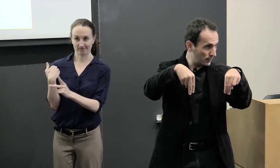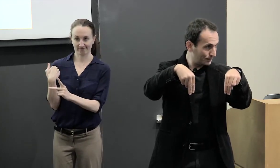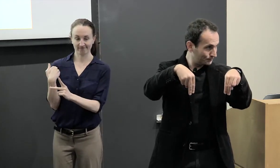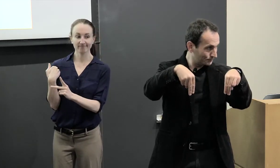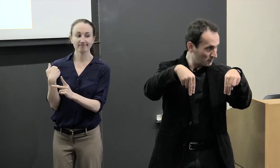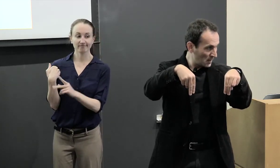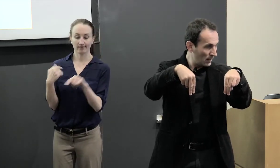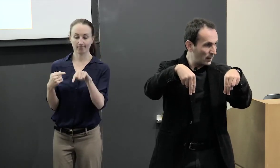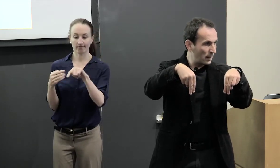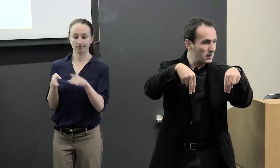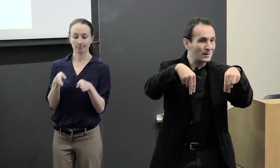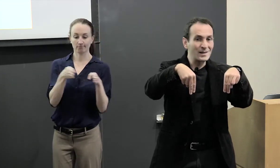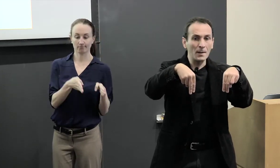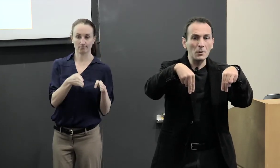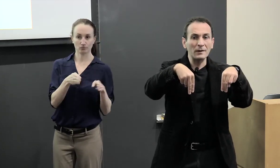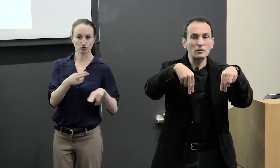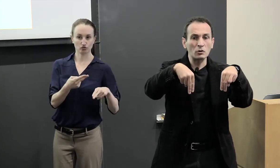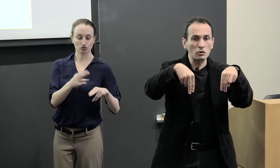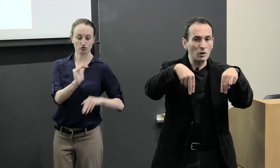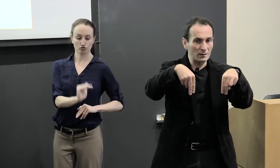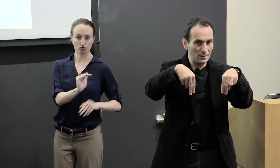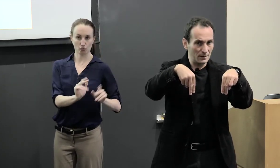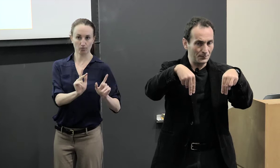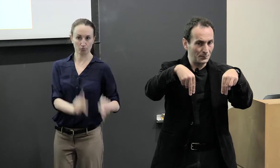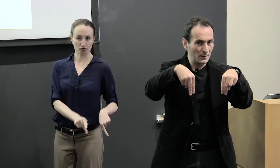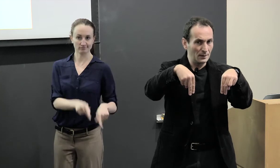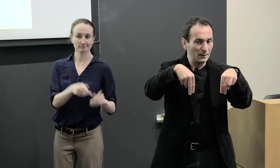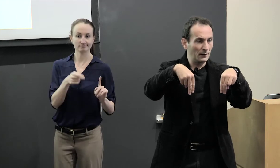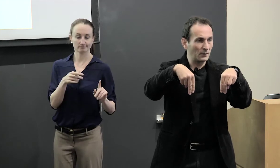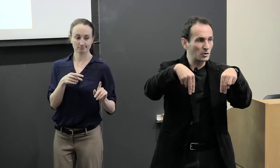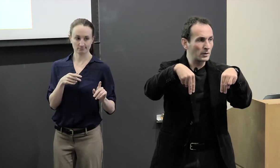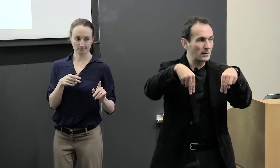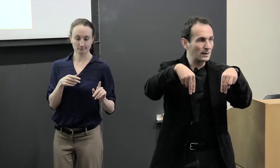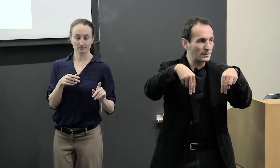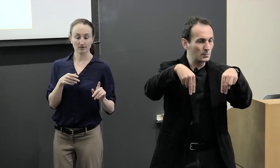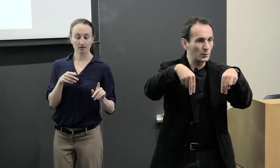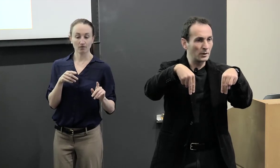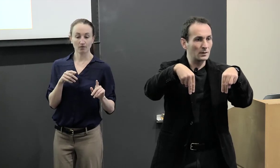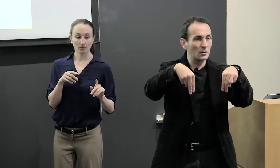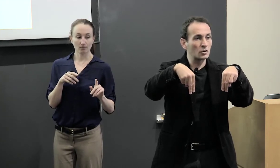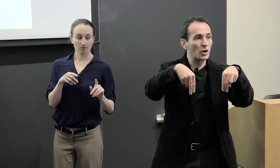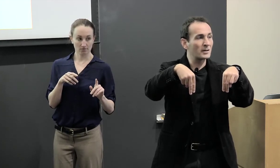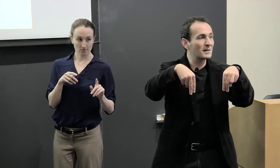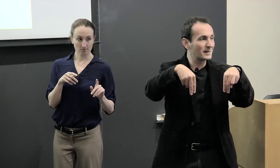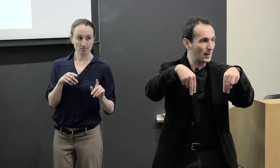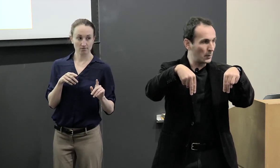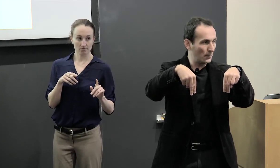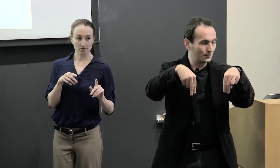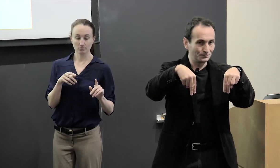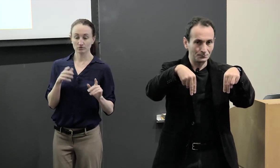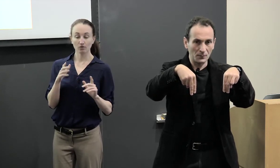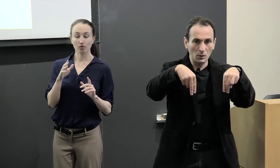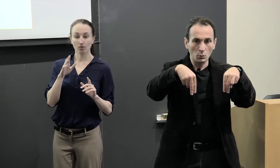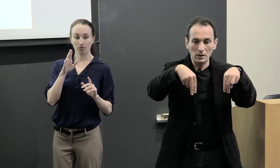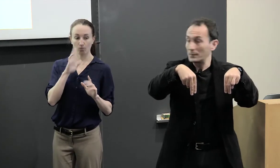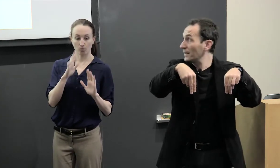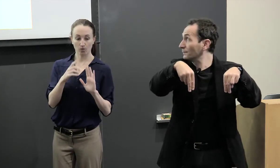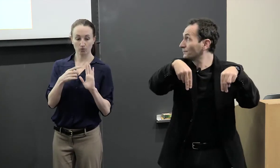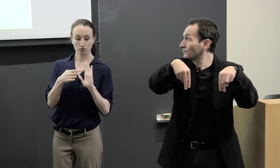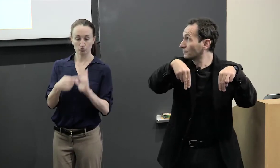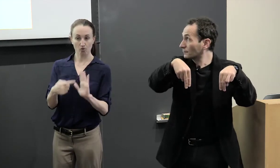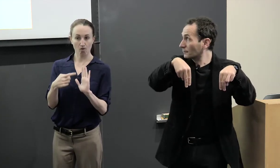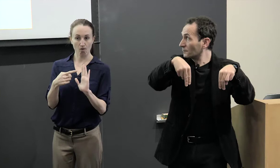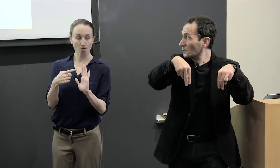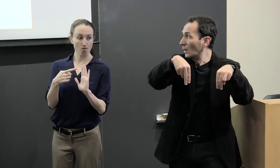short person. And the example is constructed in such a way that at some point our target example will